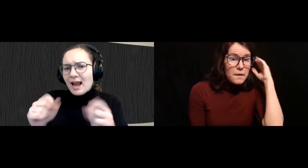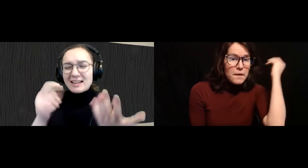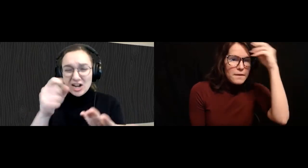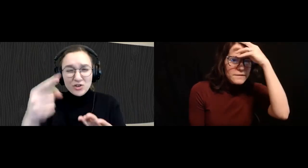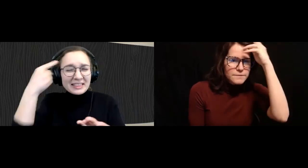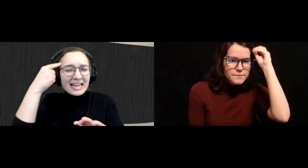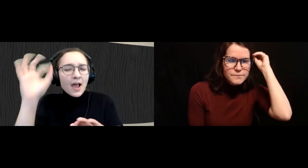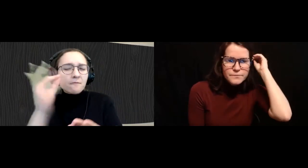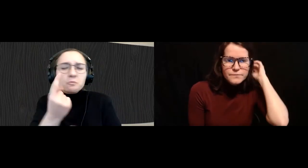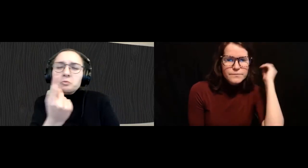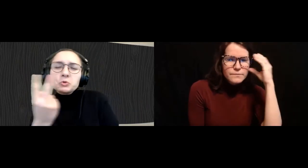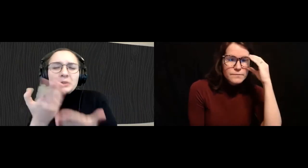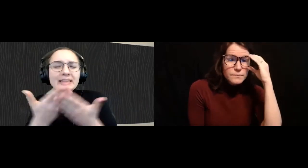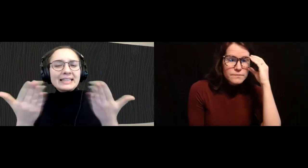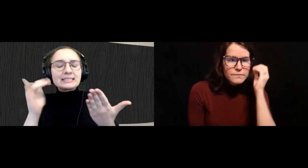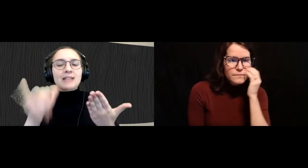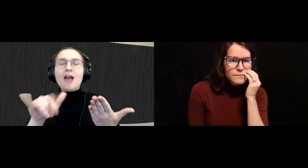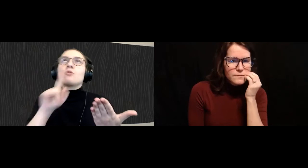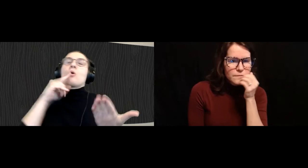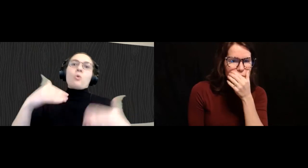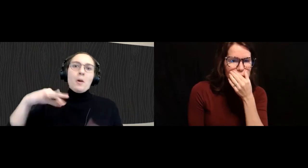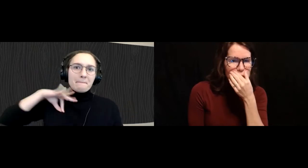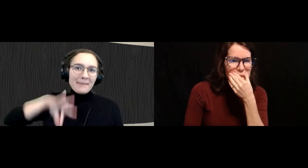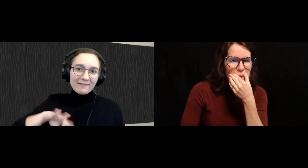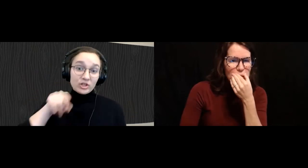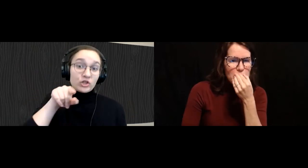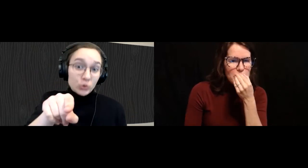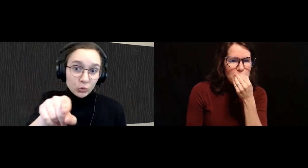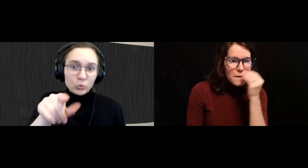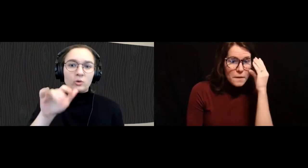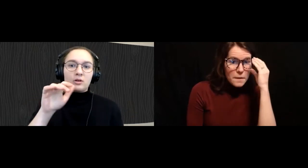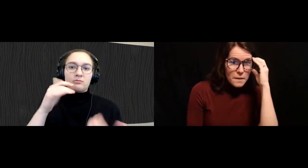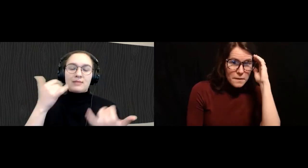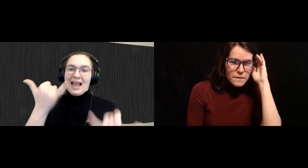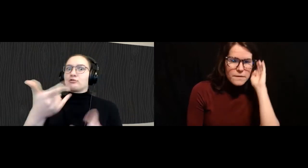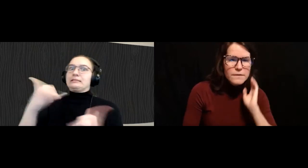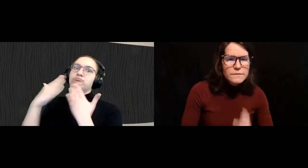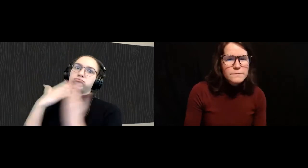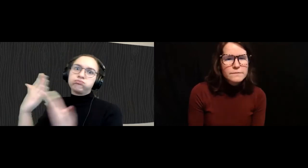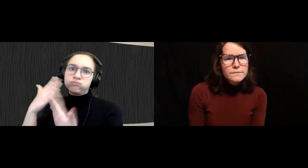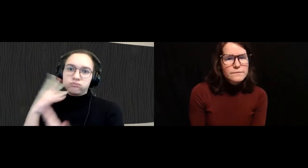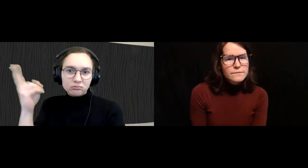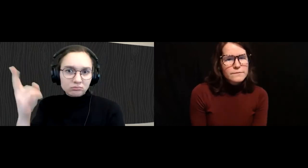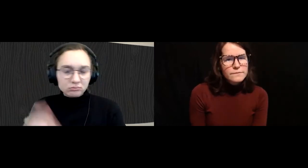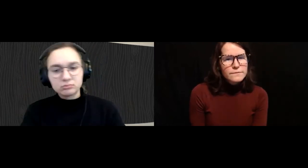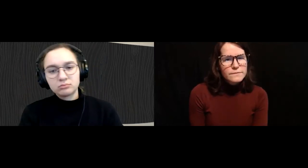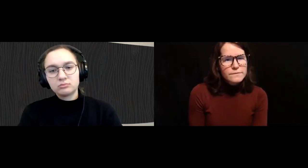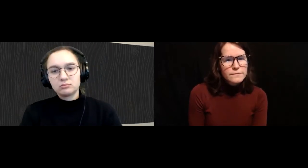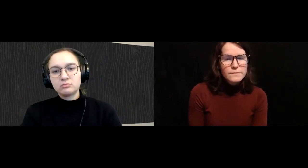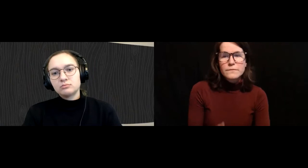in the best way that they could? Do you think, can you think of a couple of things that, wow, really benefited you now that, you know,